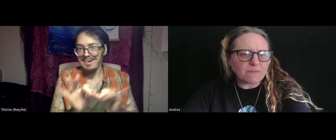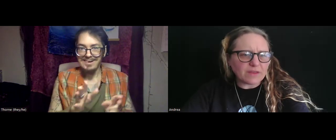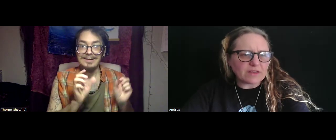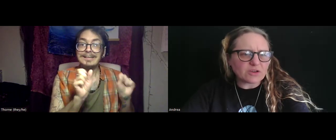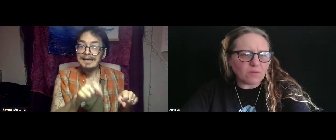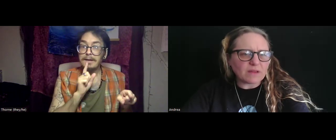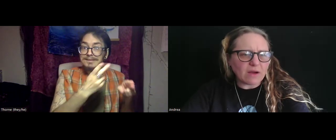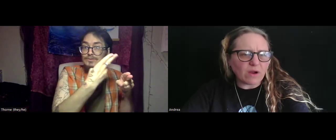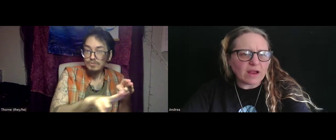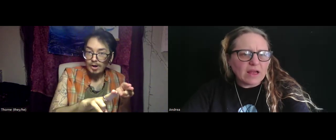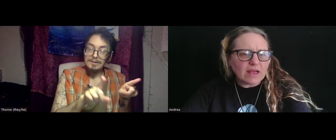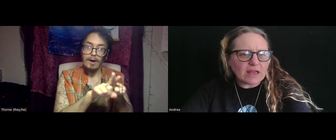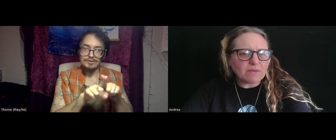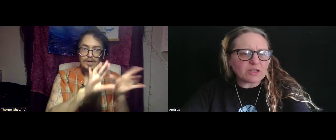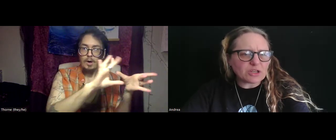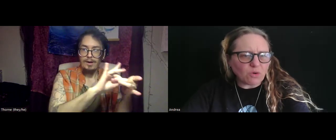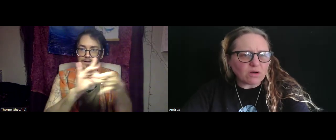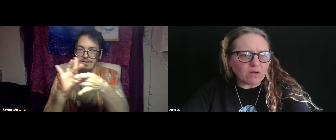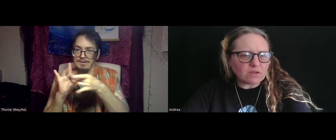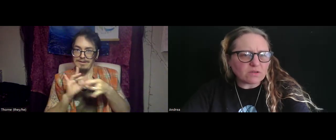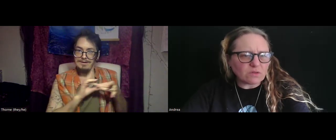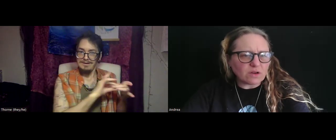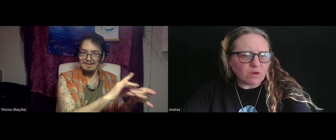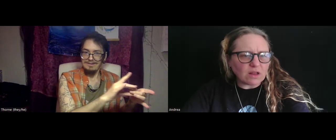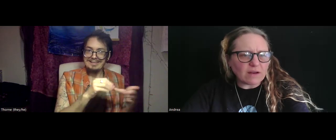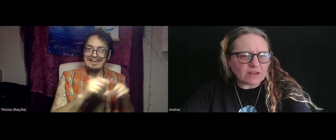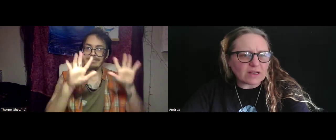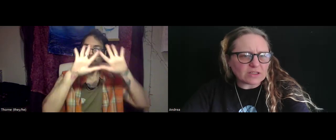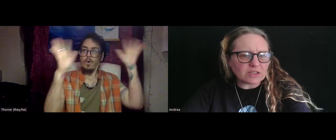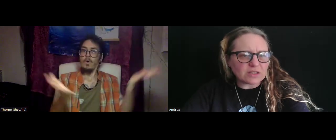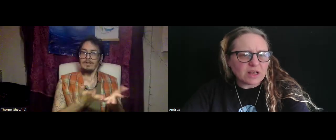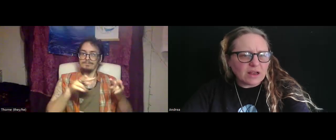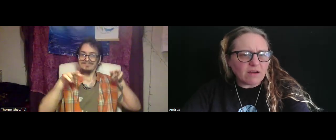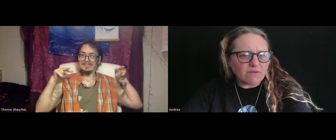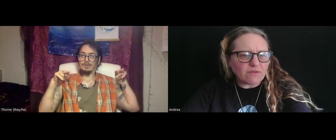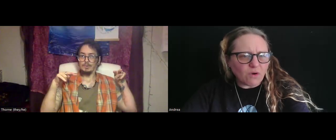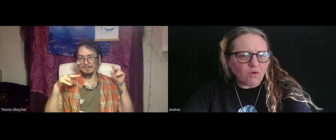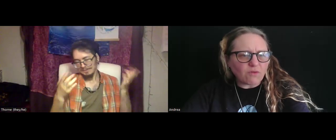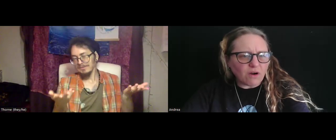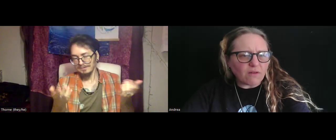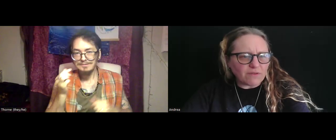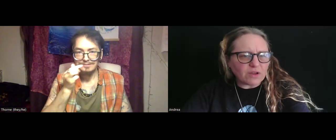and they show up in that way. It can be short, also, a lot of connections of for the overall